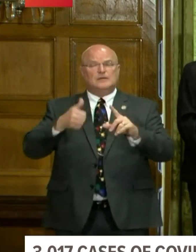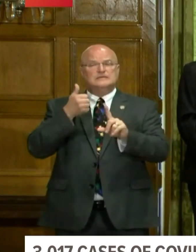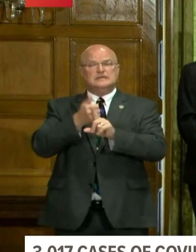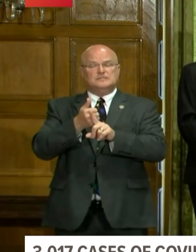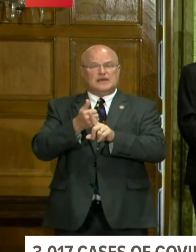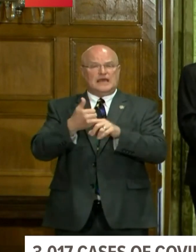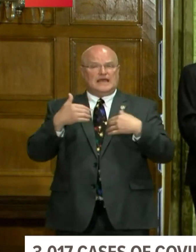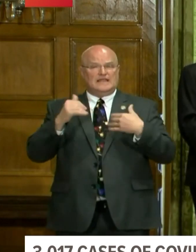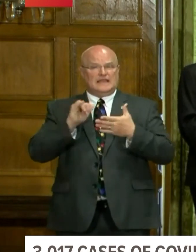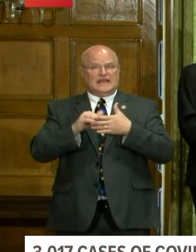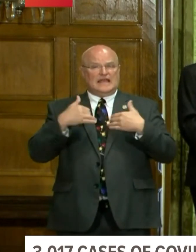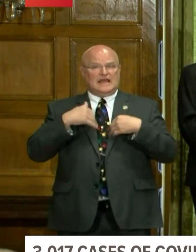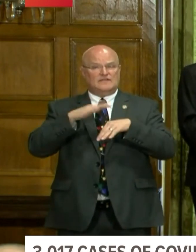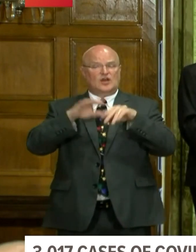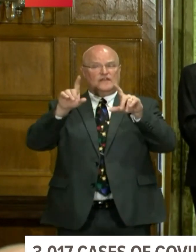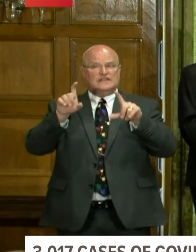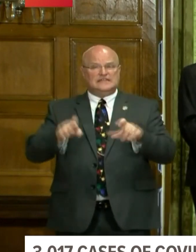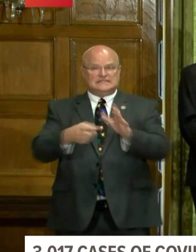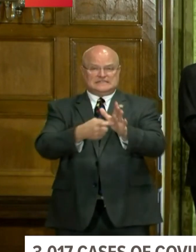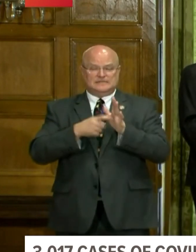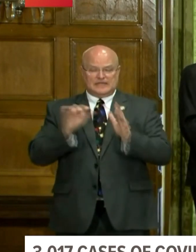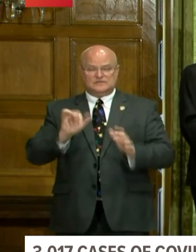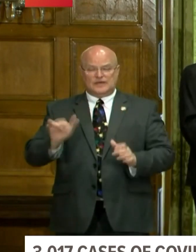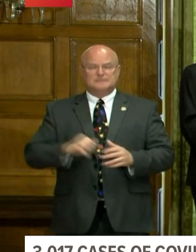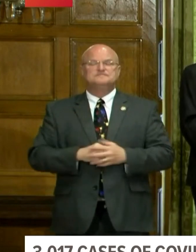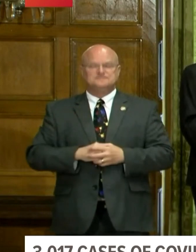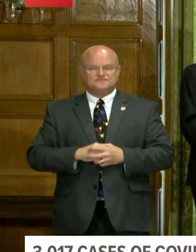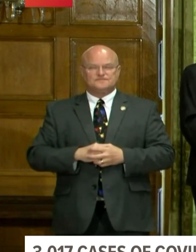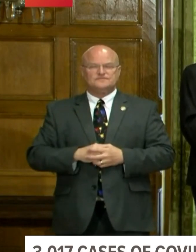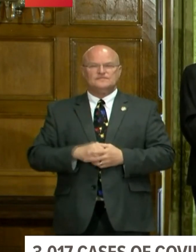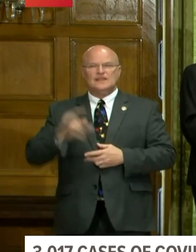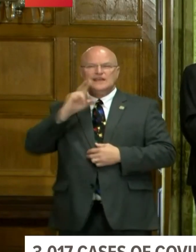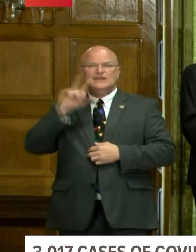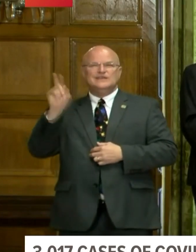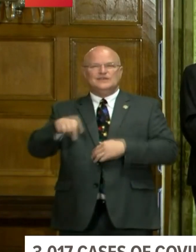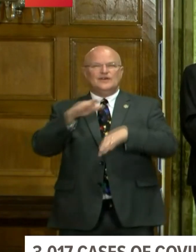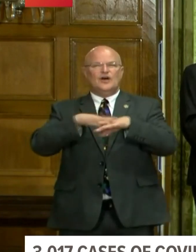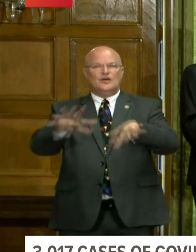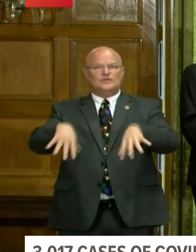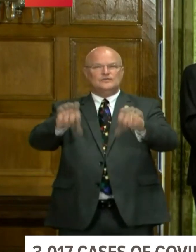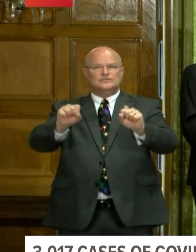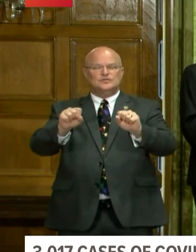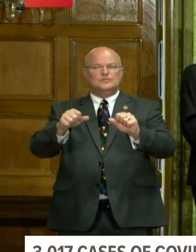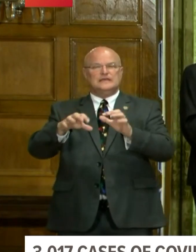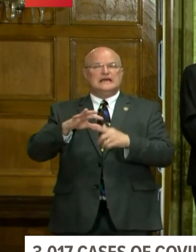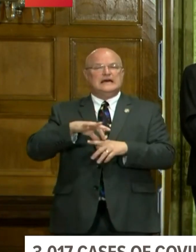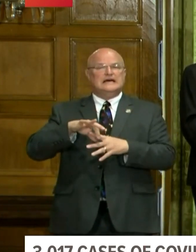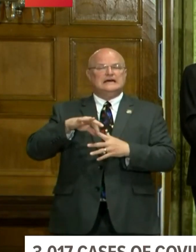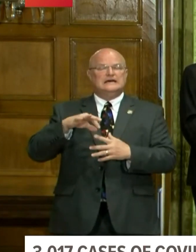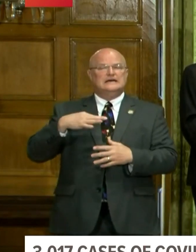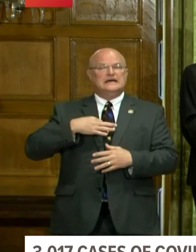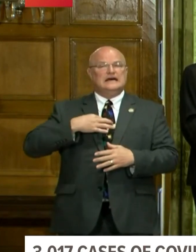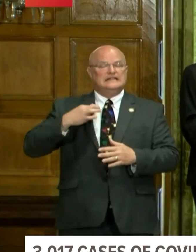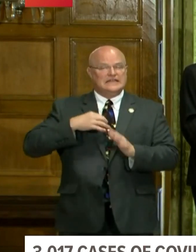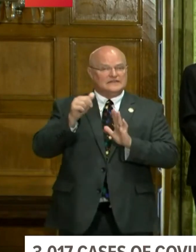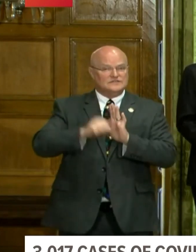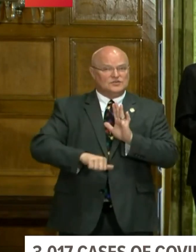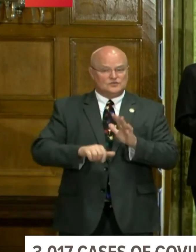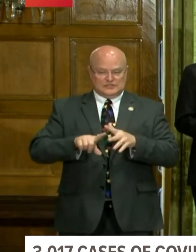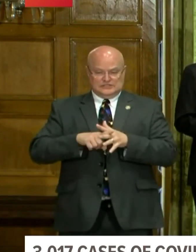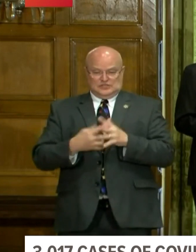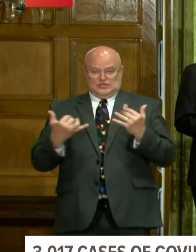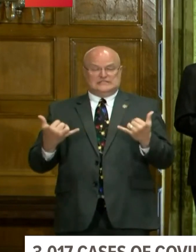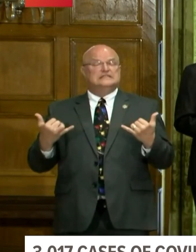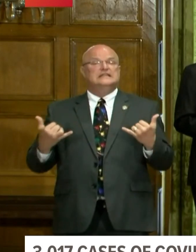impact that's having on test demand as well? Yes, the directive on resuming elective procedures goes into place